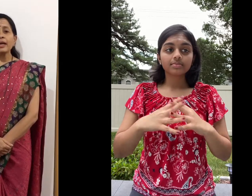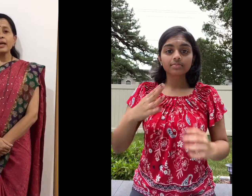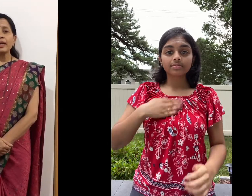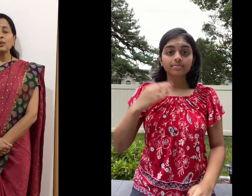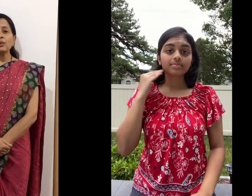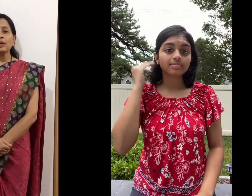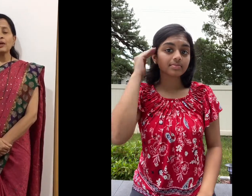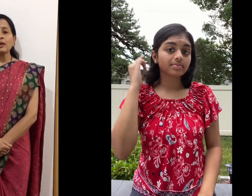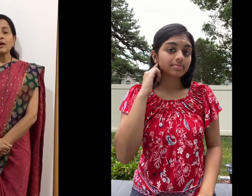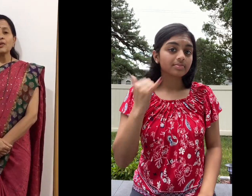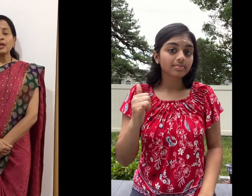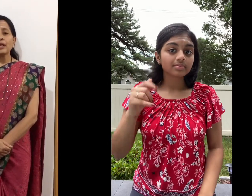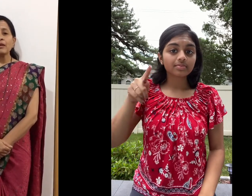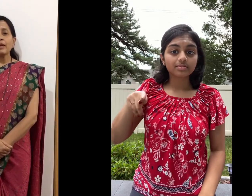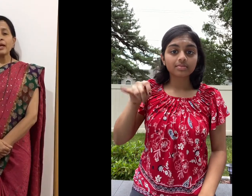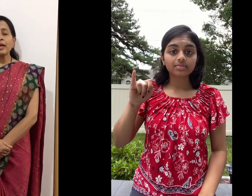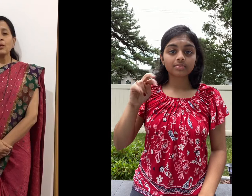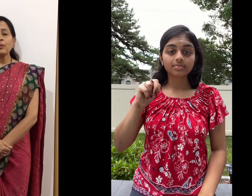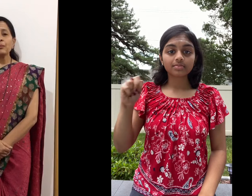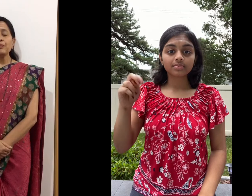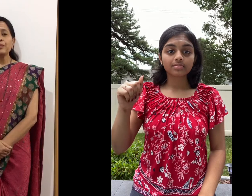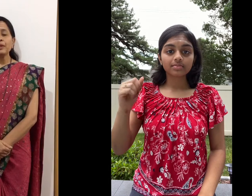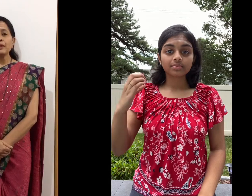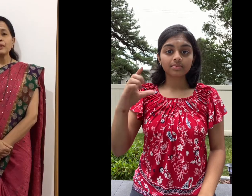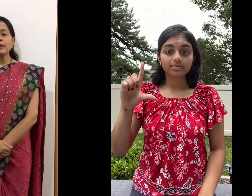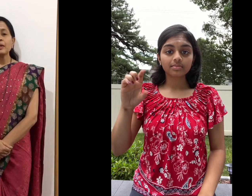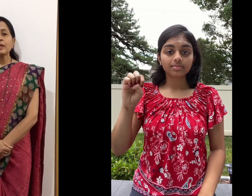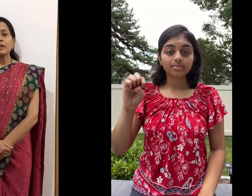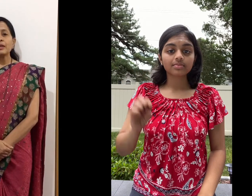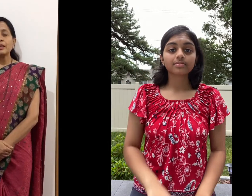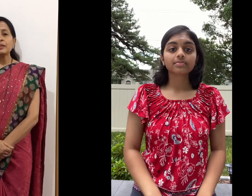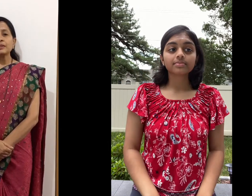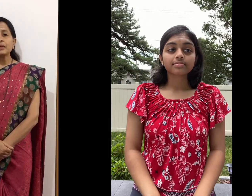Dehavide Gula Shirave Homna